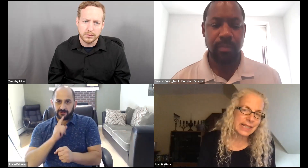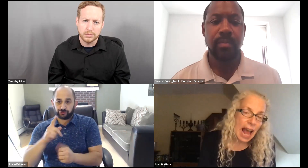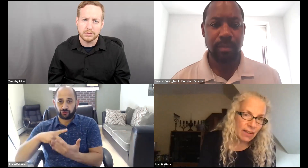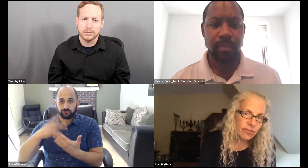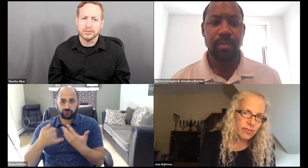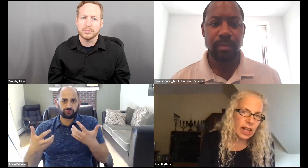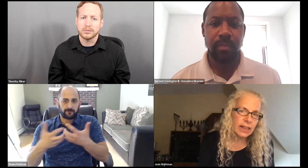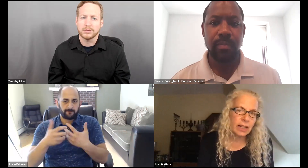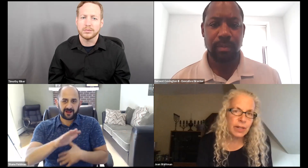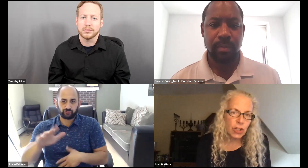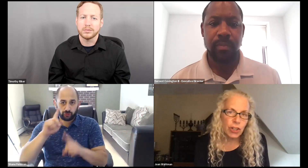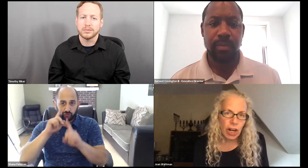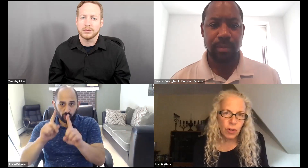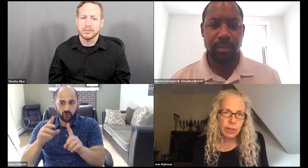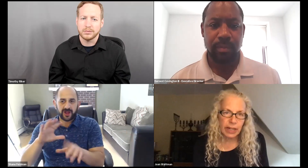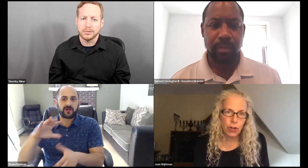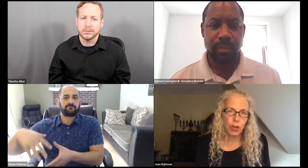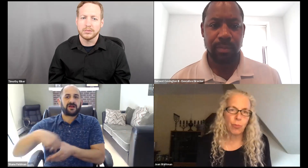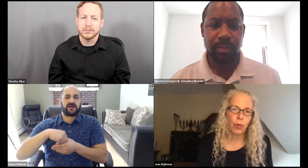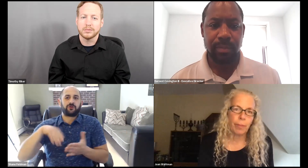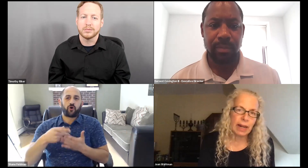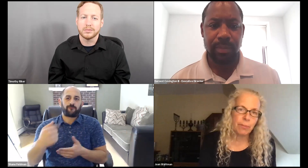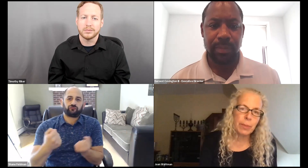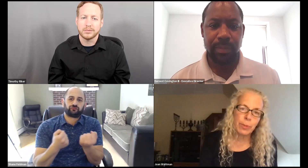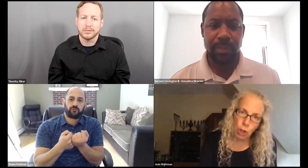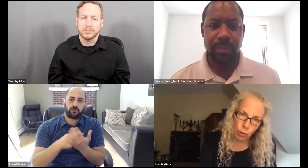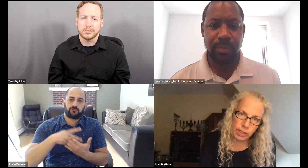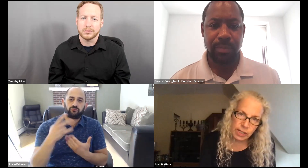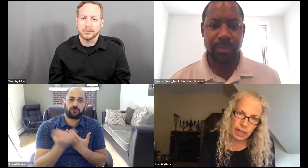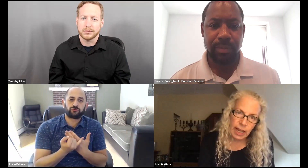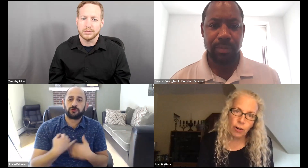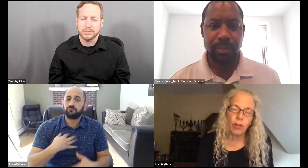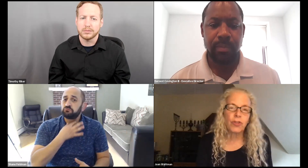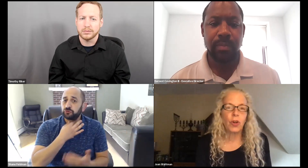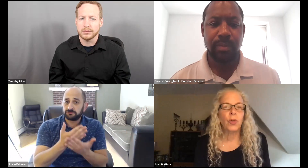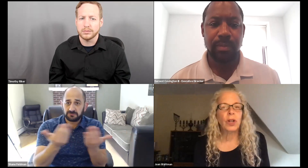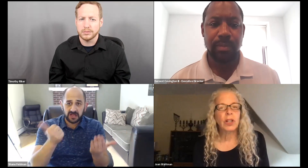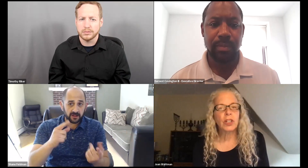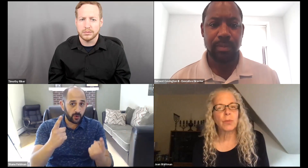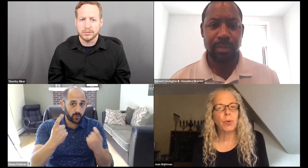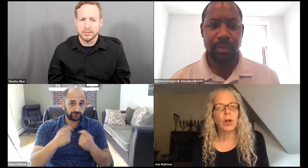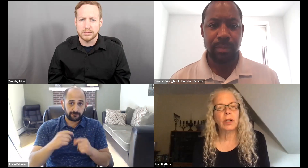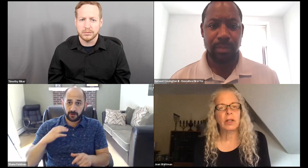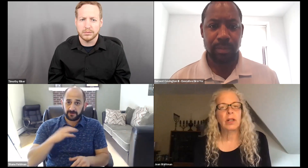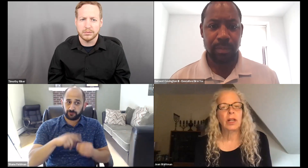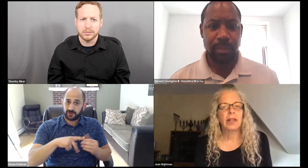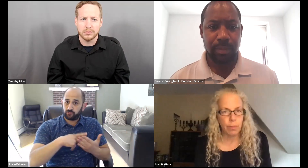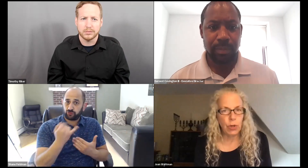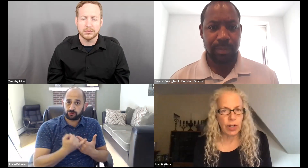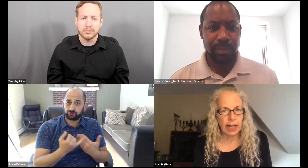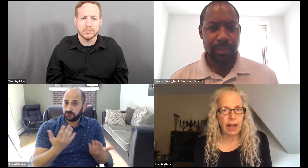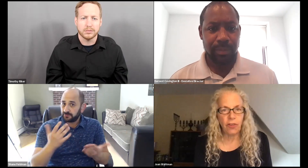the staff and the commission in general to make sure the program met people's goals, and also to support